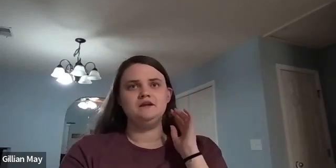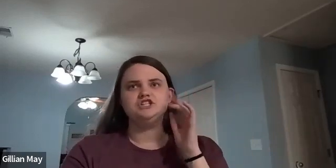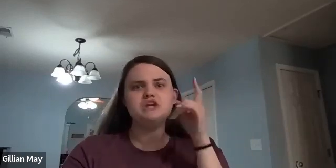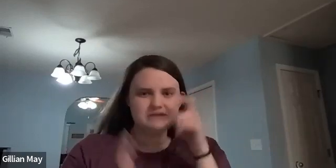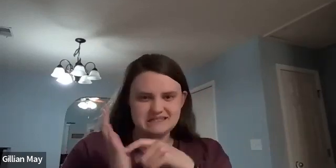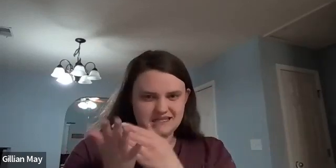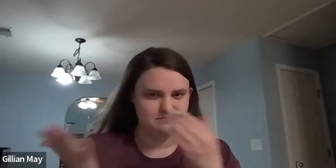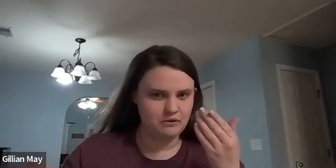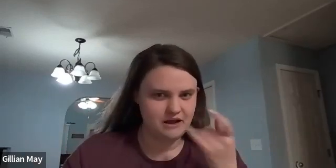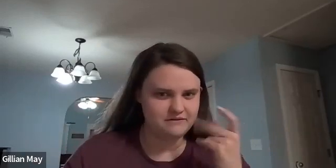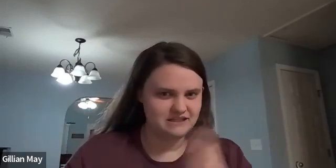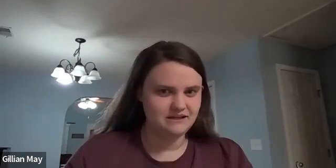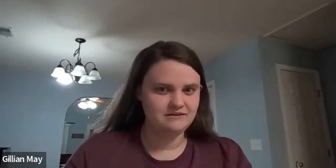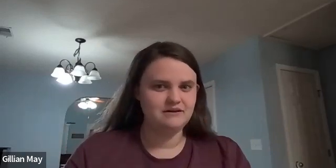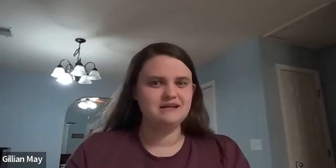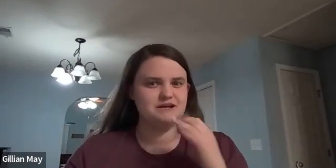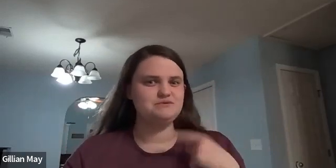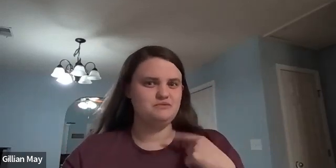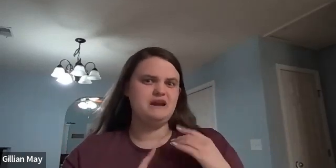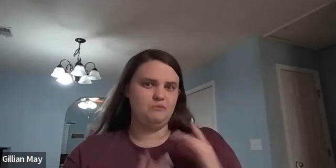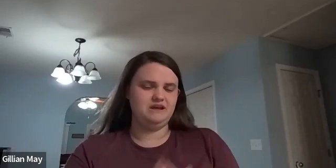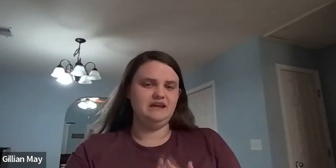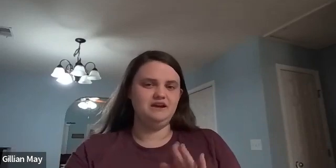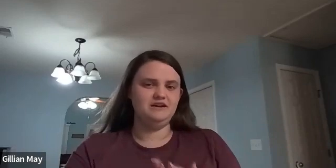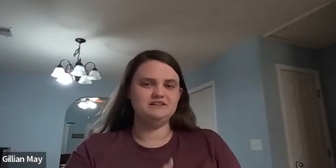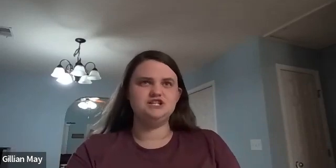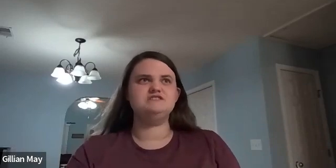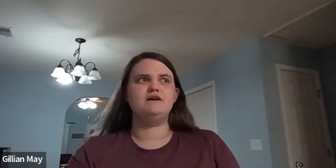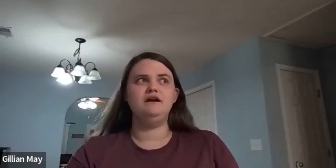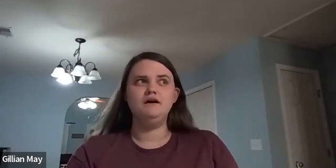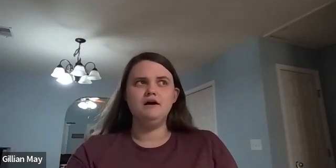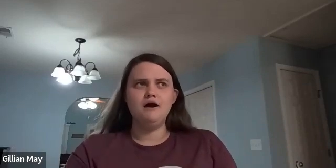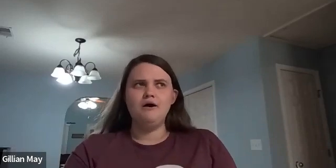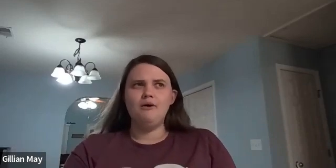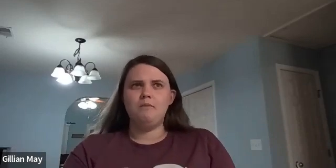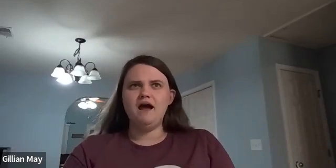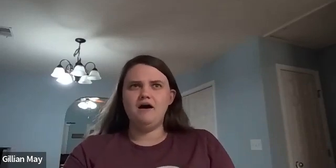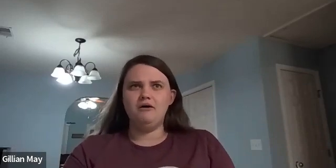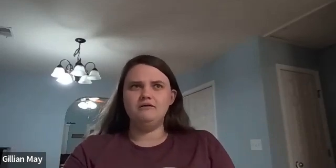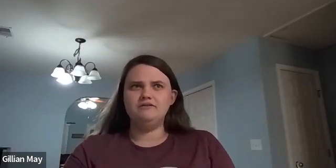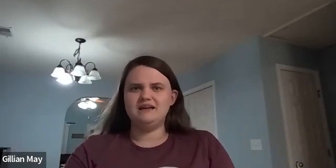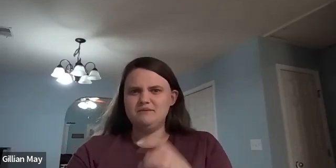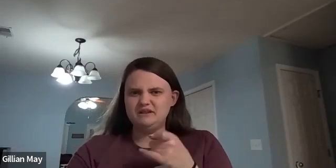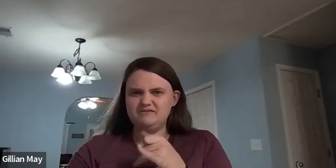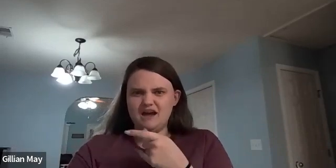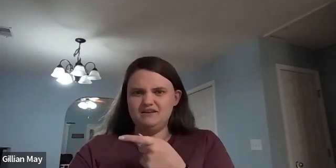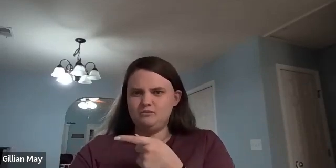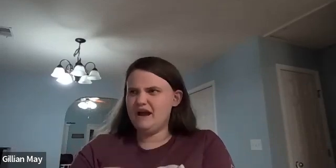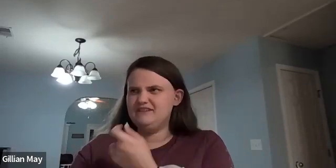she notices things more now, I've seen, especially with I'm working here. She's very, wow, I can't believe that. Why didn't they